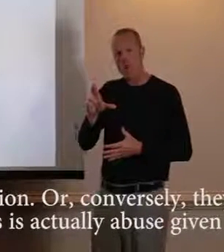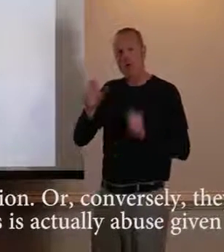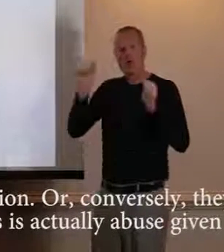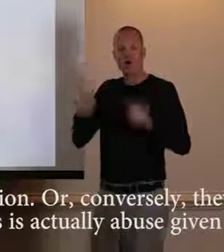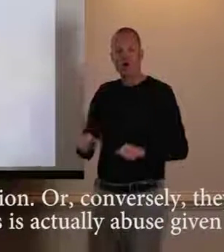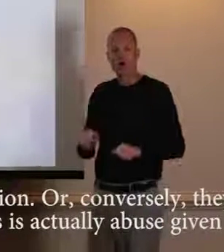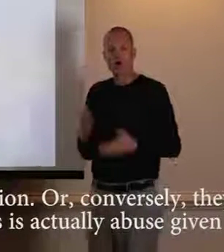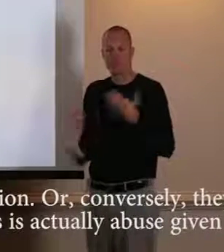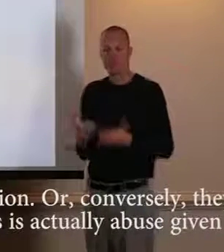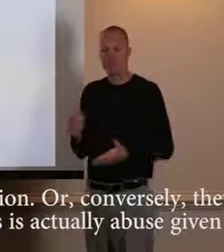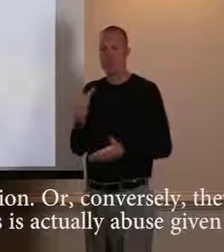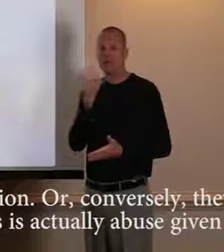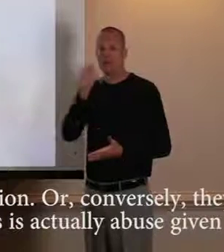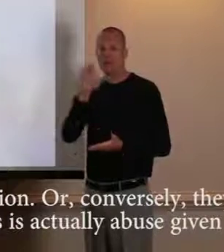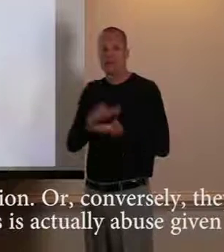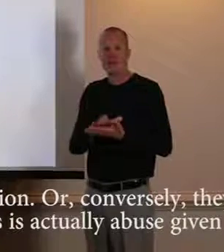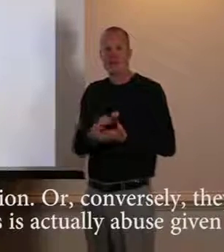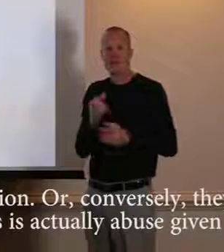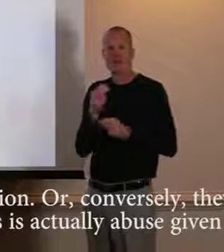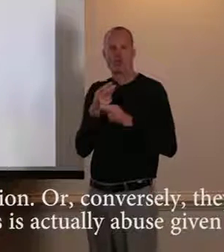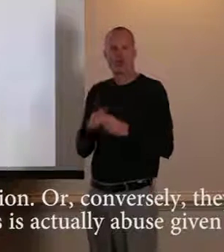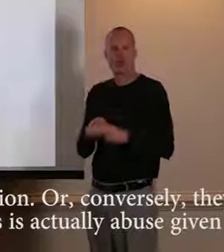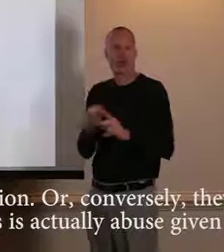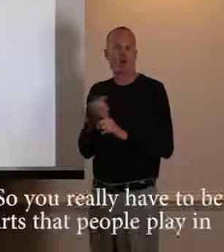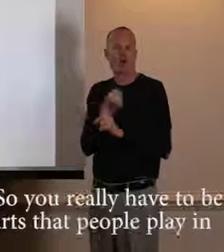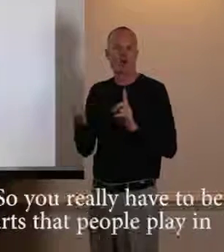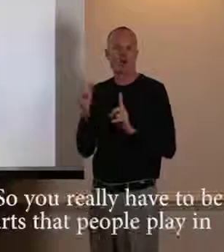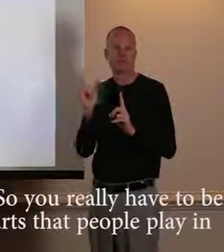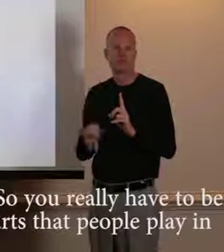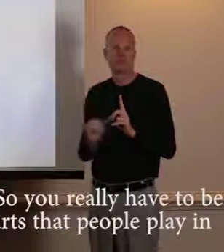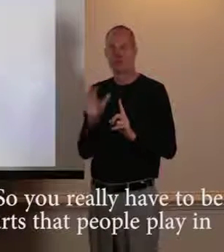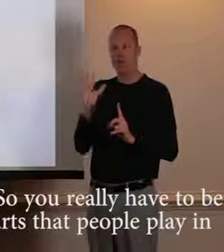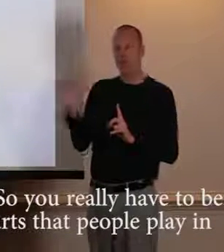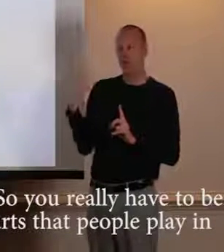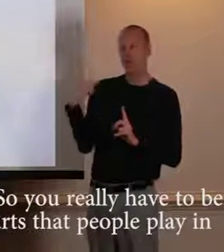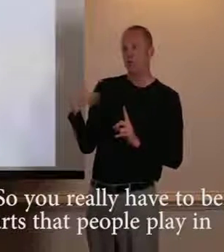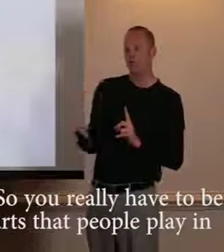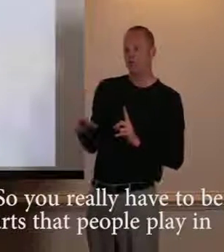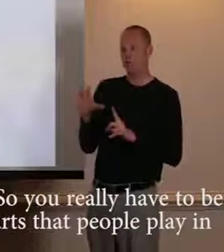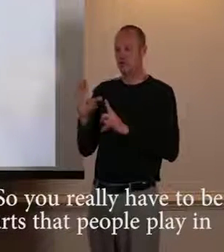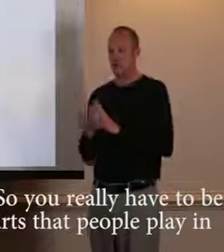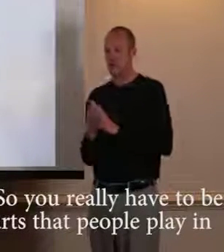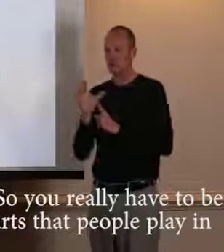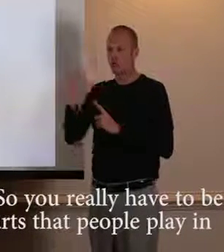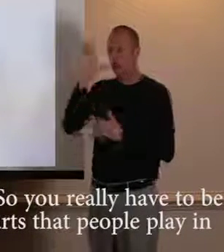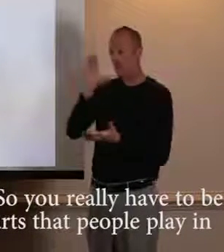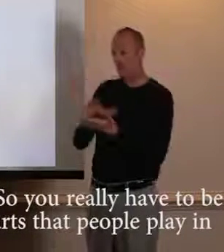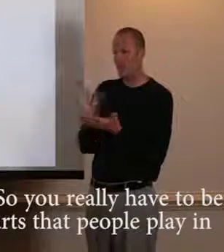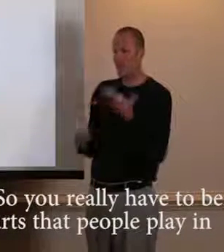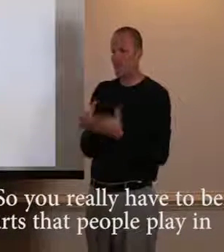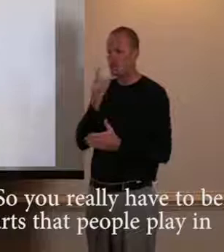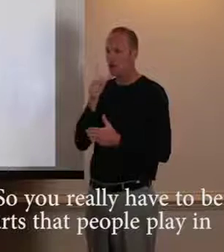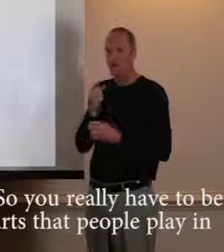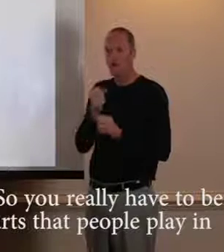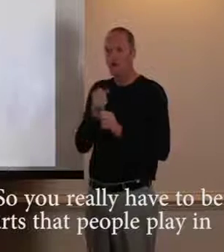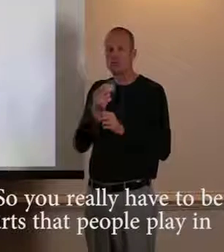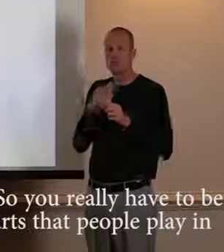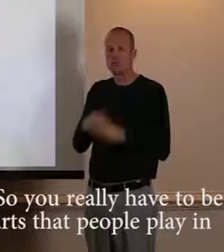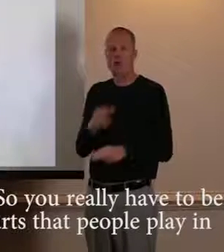this is actually abuse, given their religious or cultural context. So you really have to be mindful of all the different,